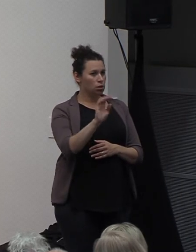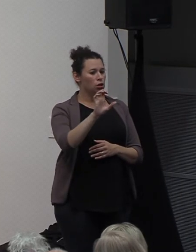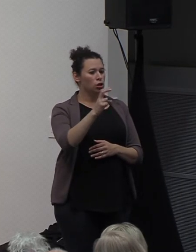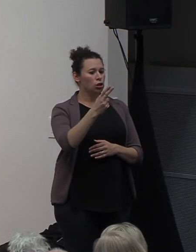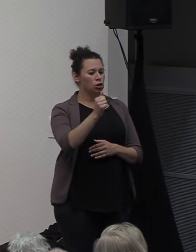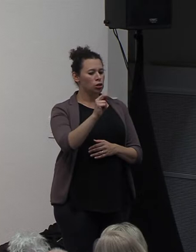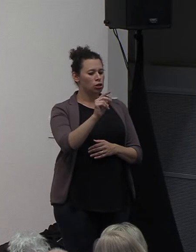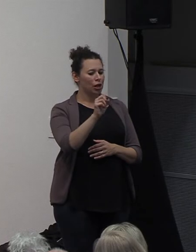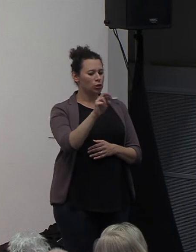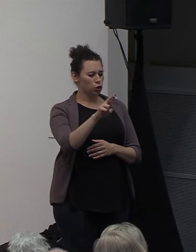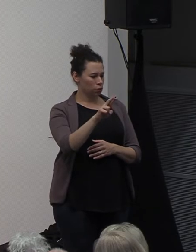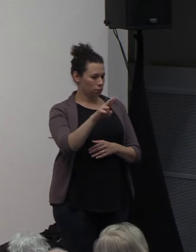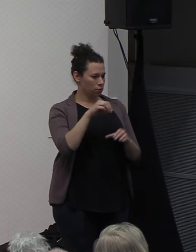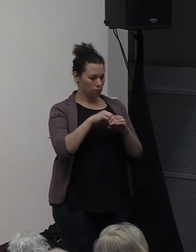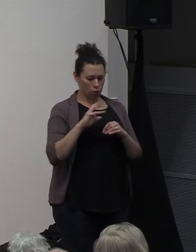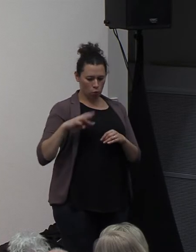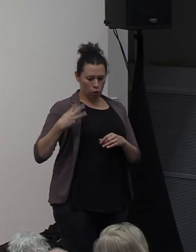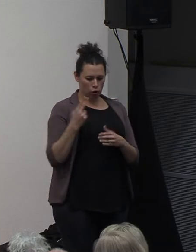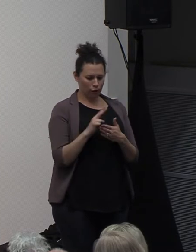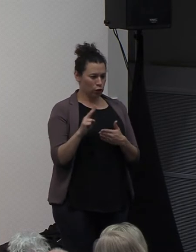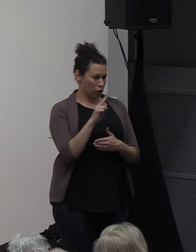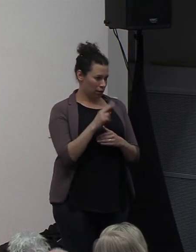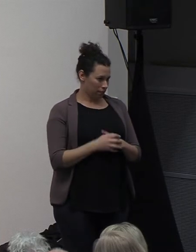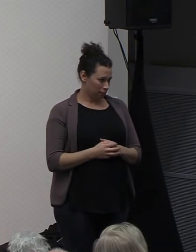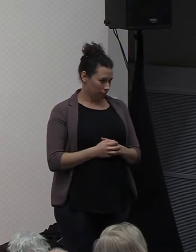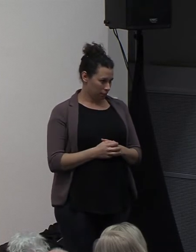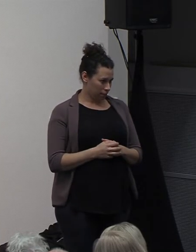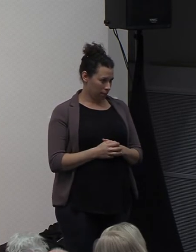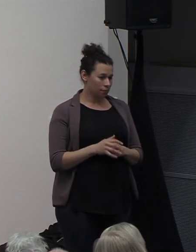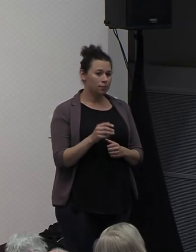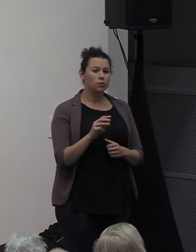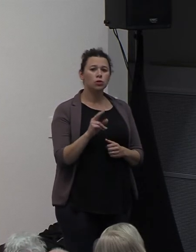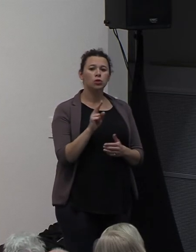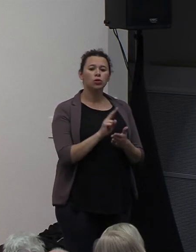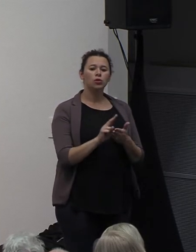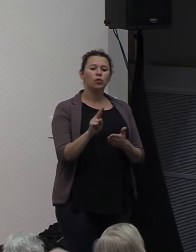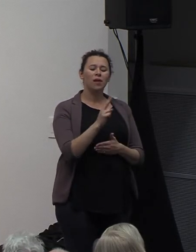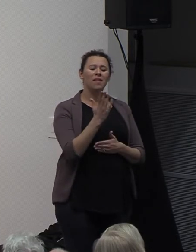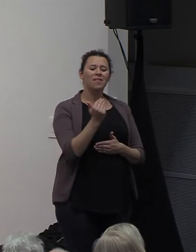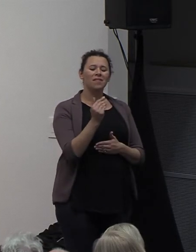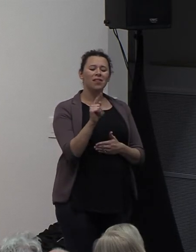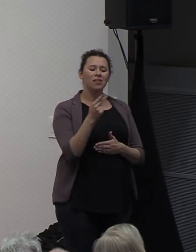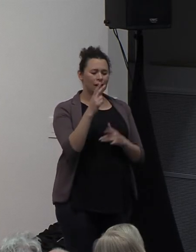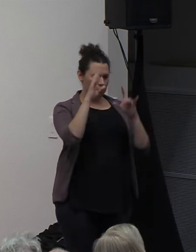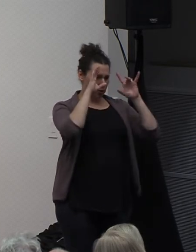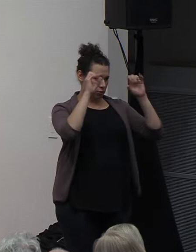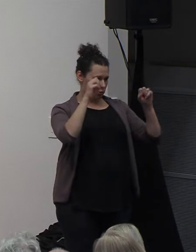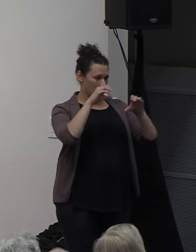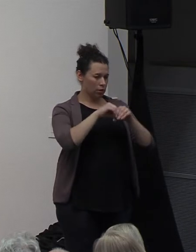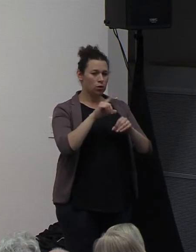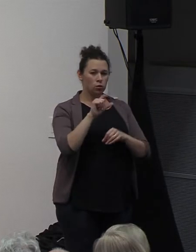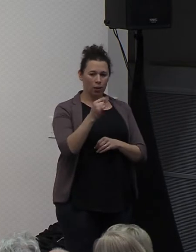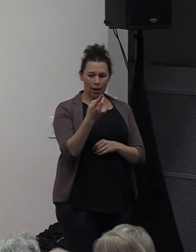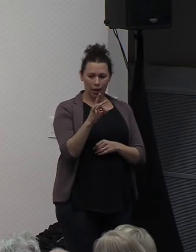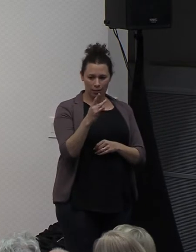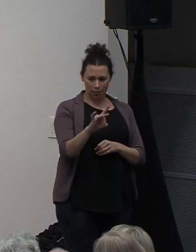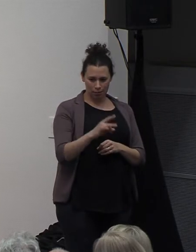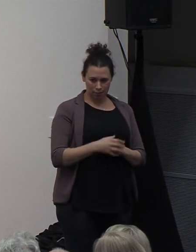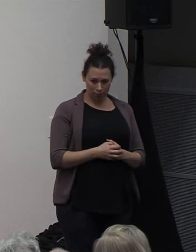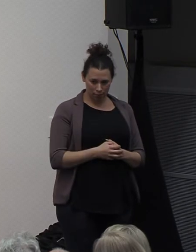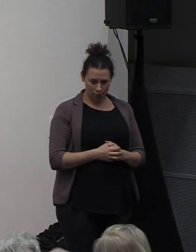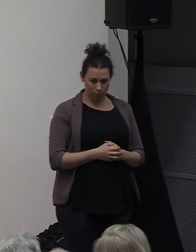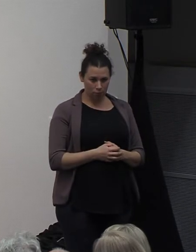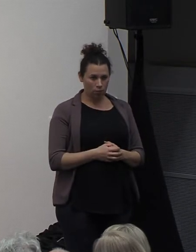Louis. Chancellor Martin was appointed the university's 15th chancellor in 2018.